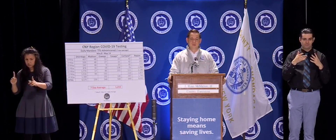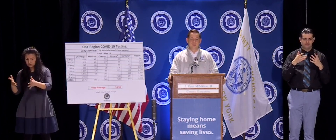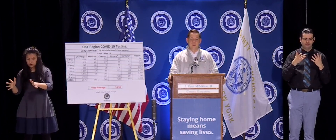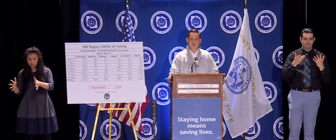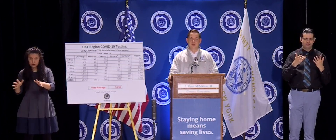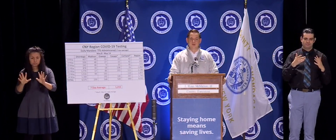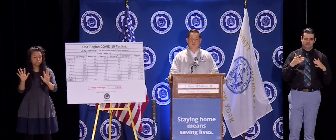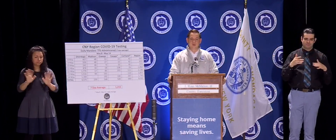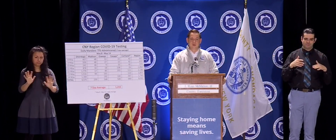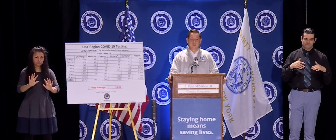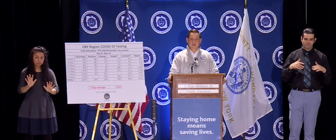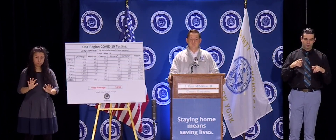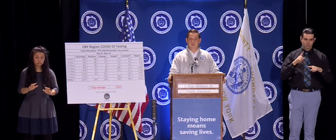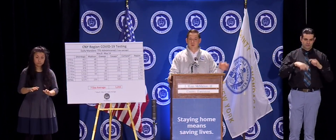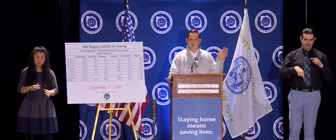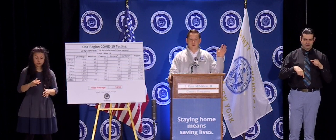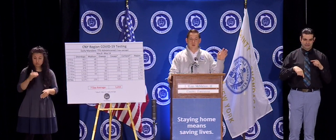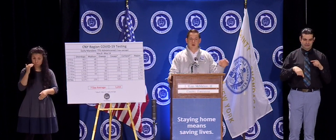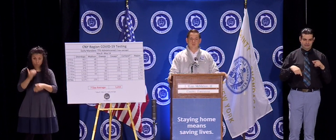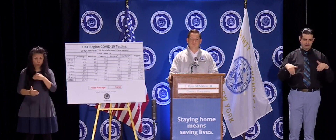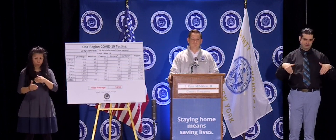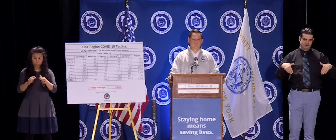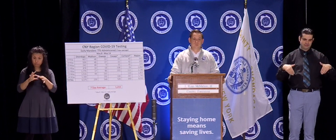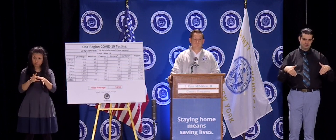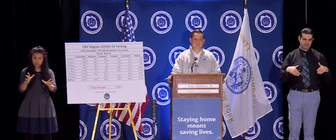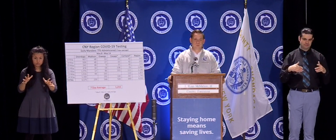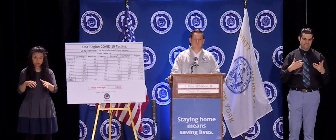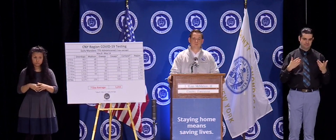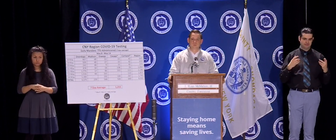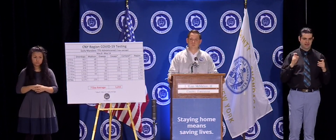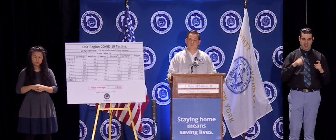be something that we can just throw out the window.